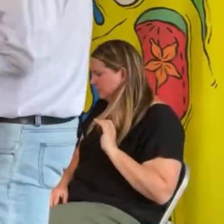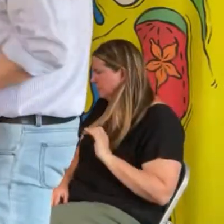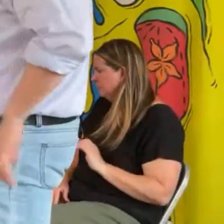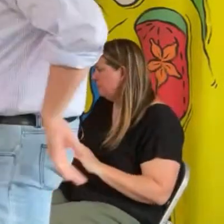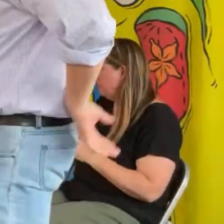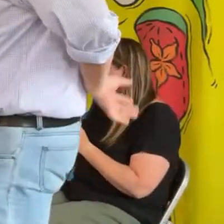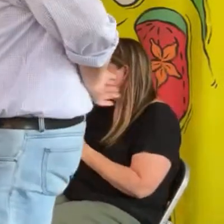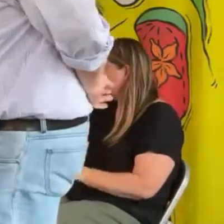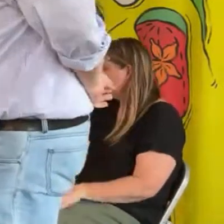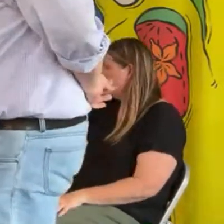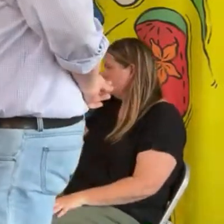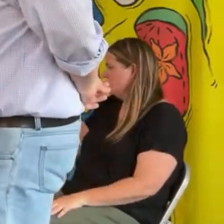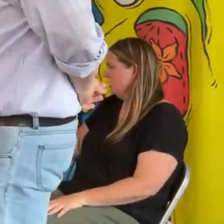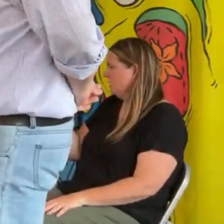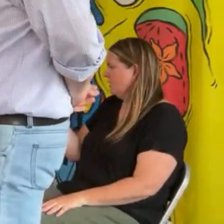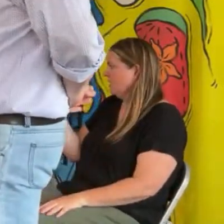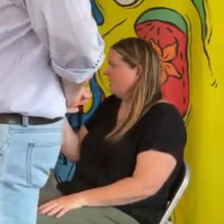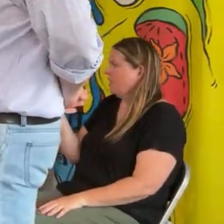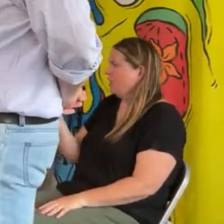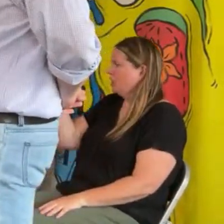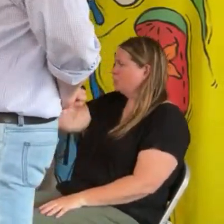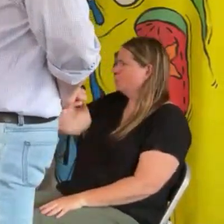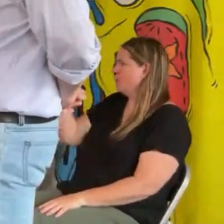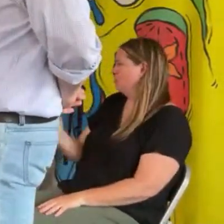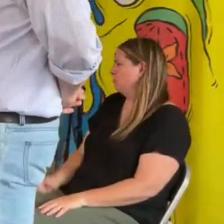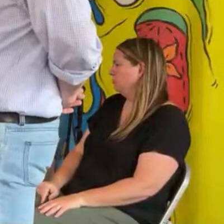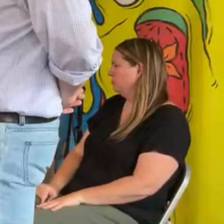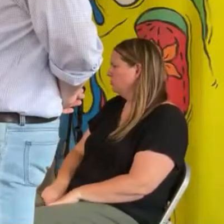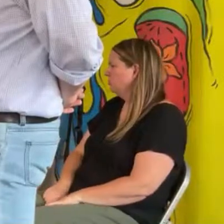Page 11, Kamchatka.